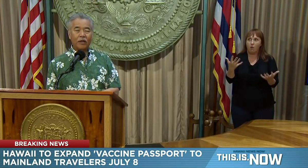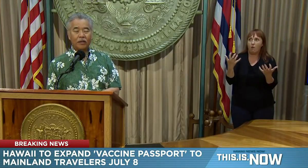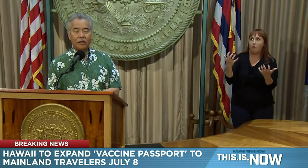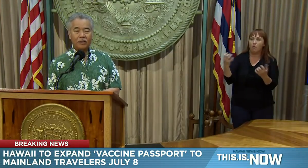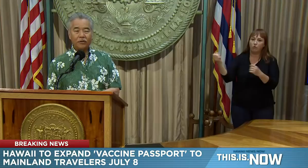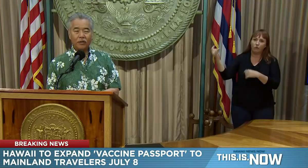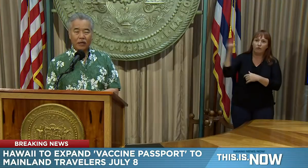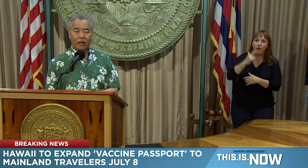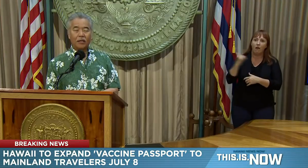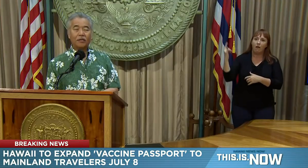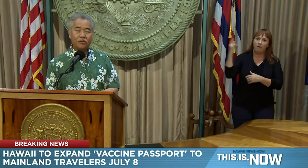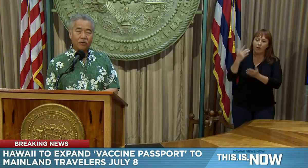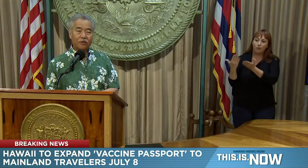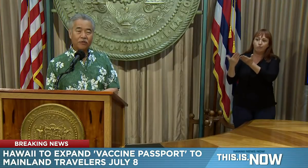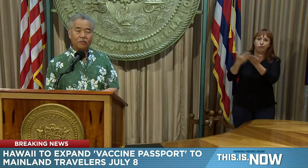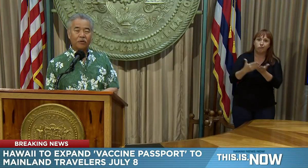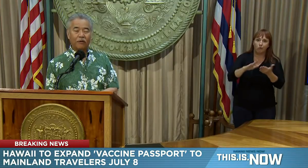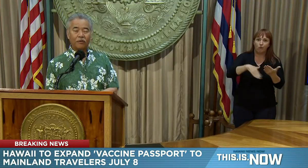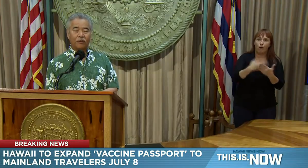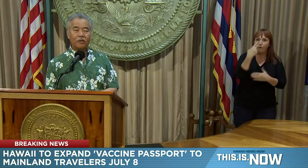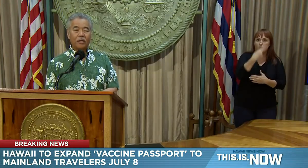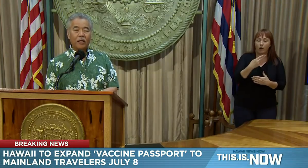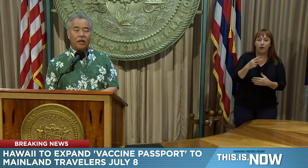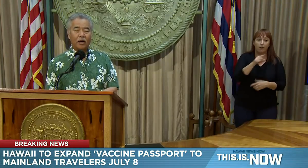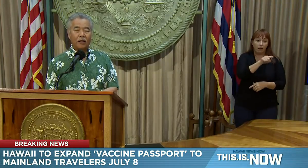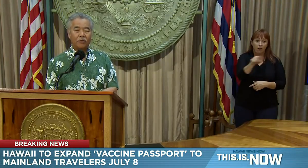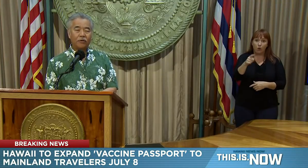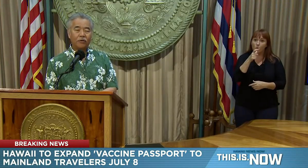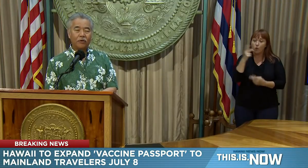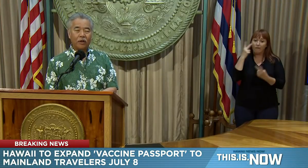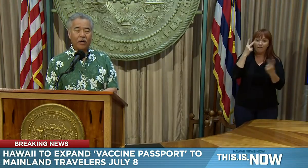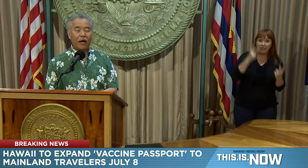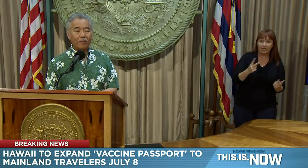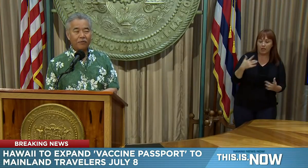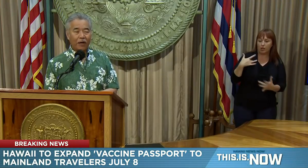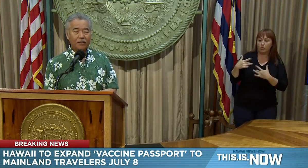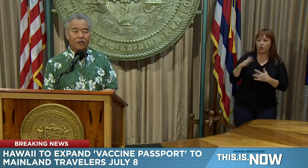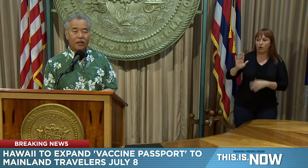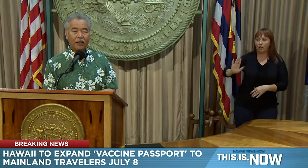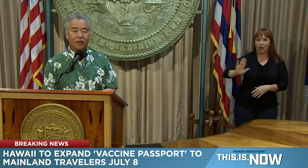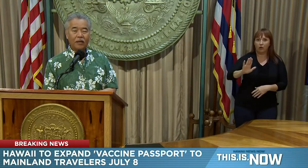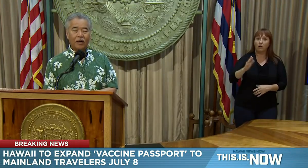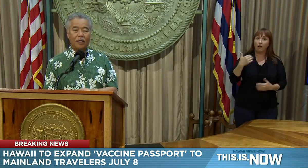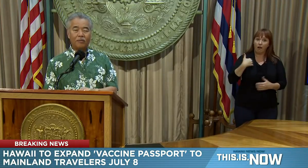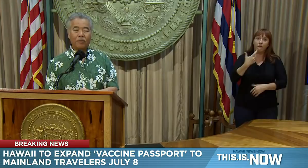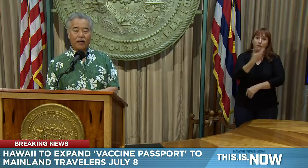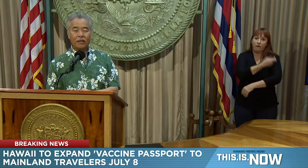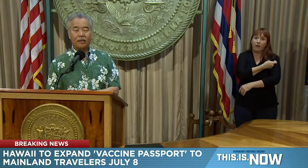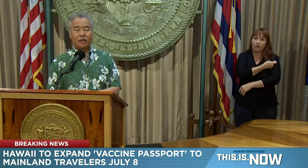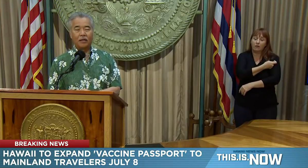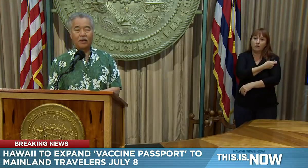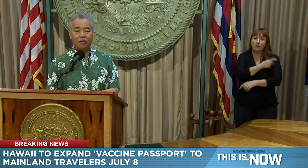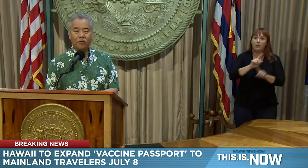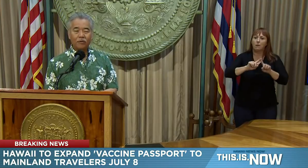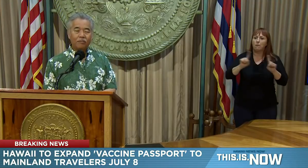and we continue to get concerns from travelers who have been vaccinated,